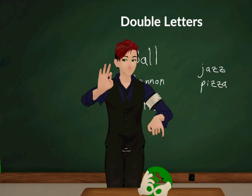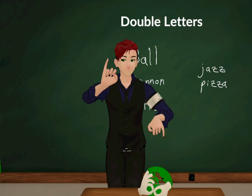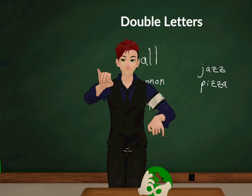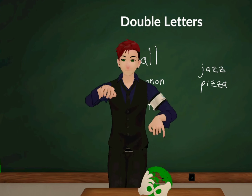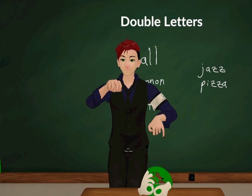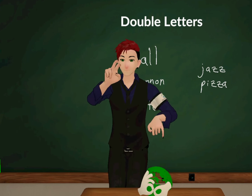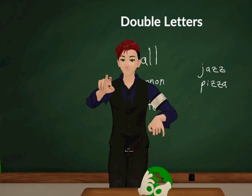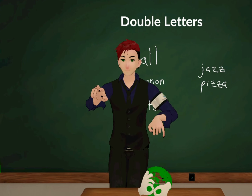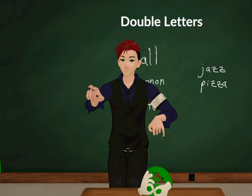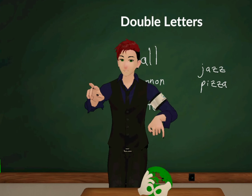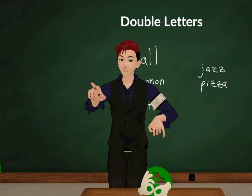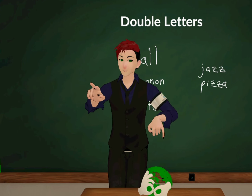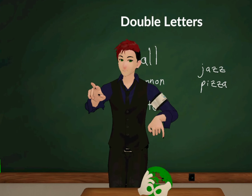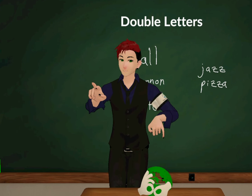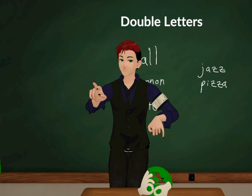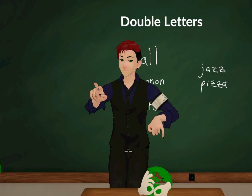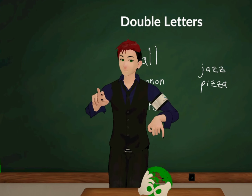Oh. Jazz.